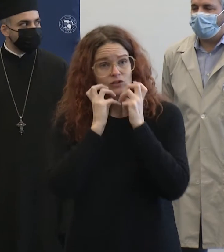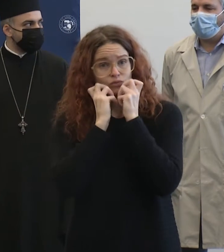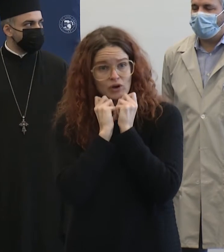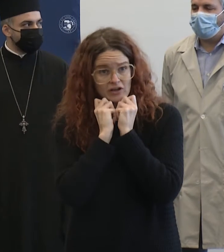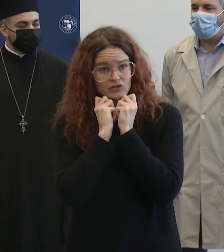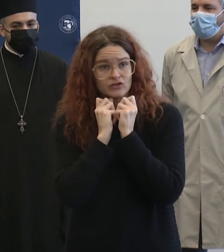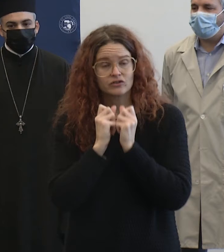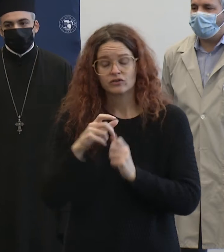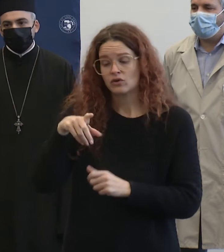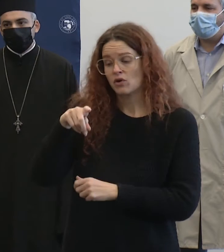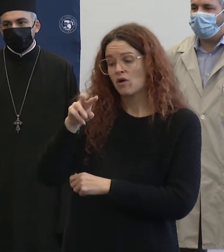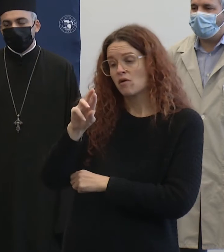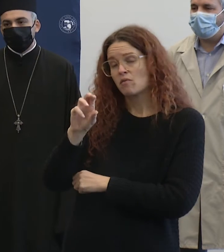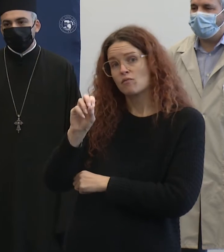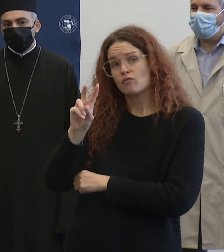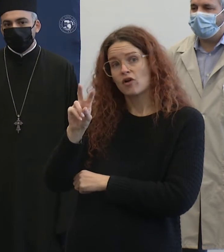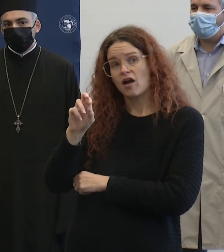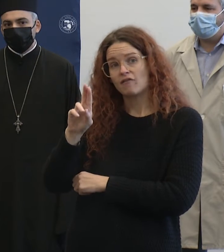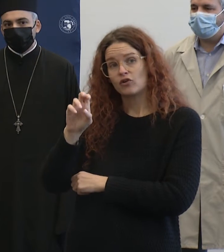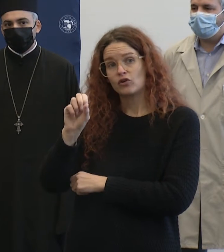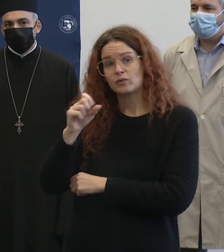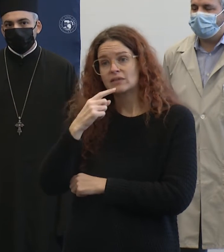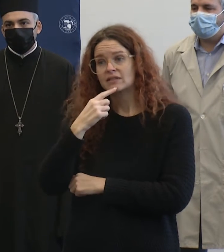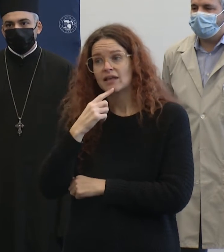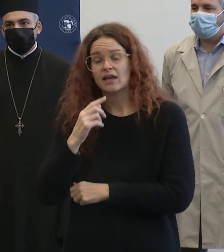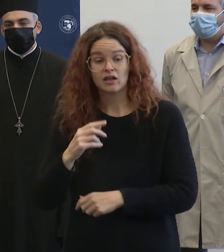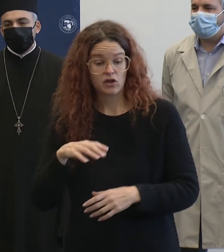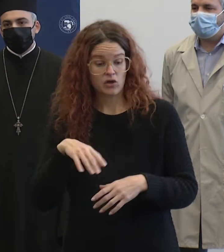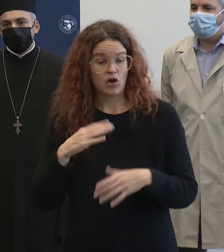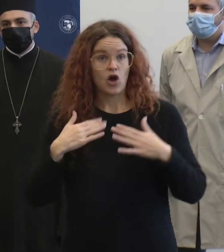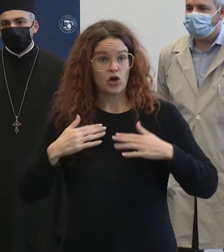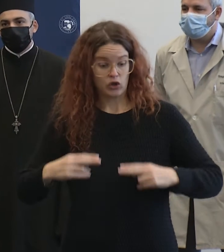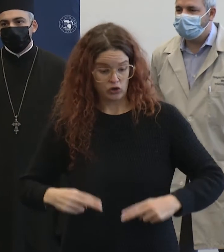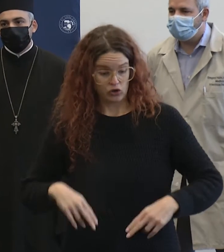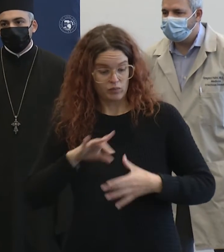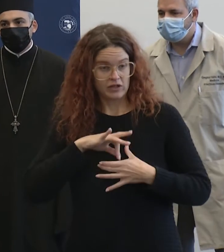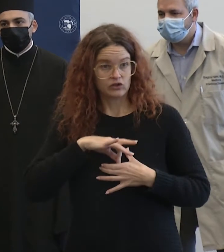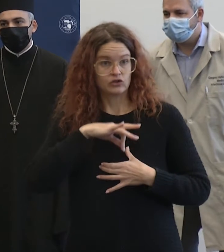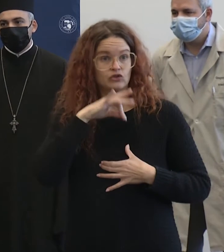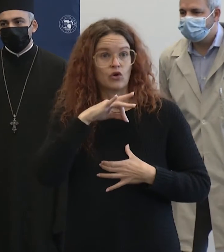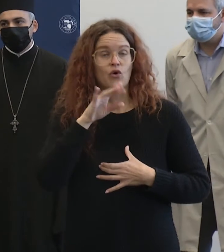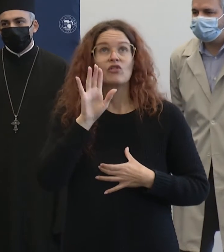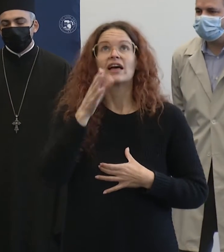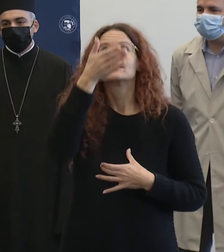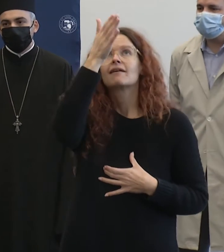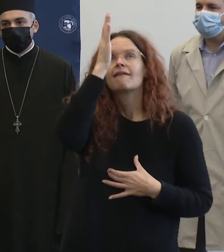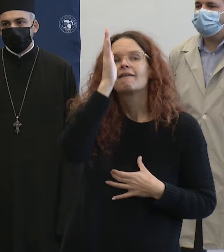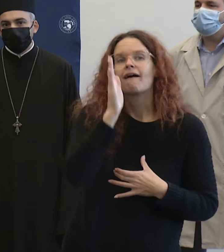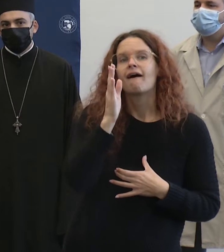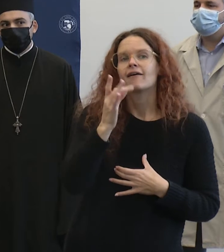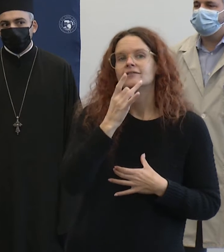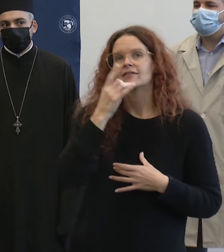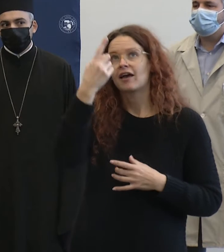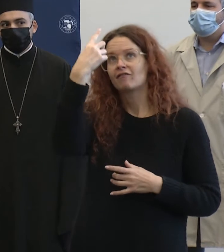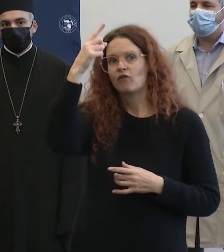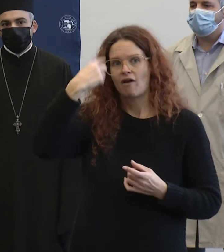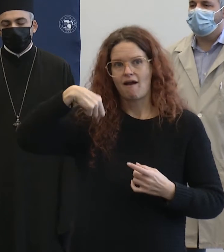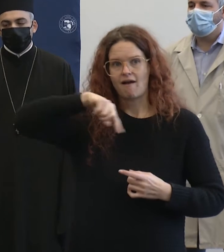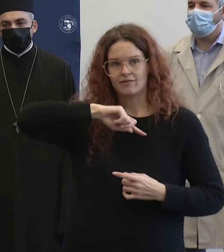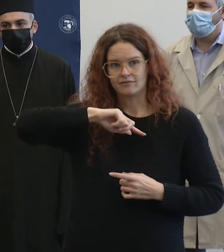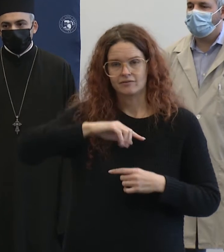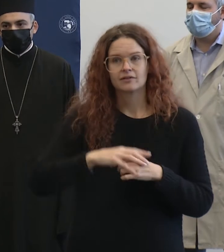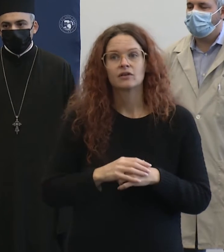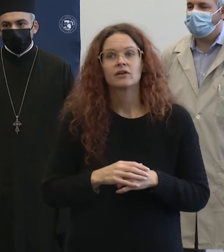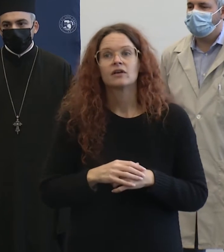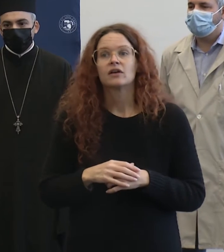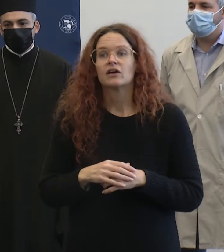the Proverbs tell us, the soul of a human being is God's light. Let us banish the